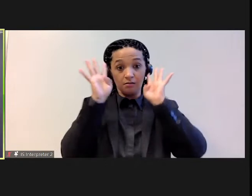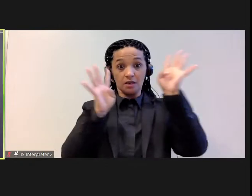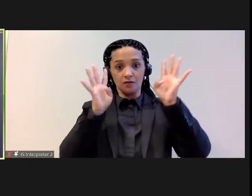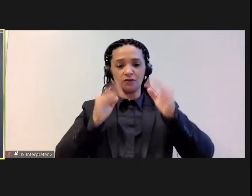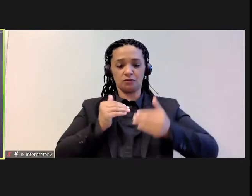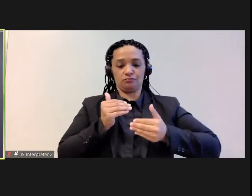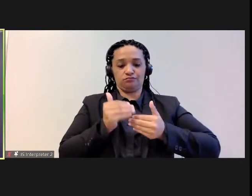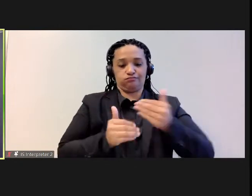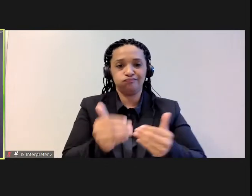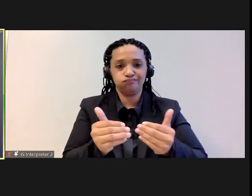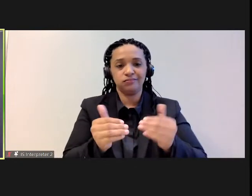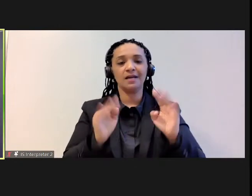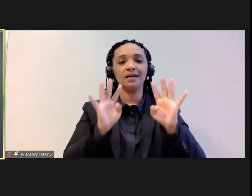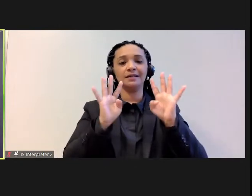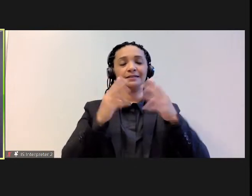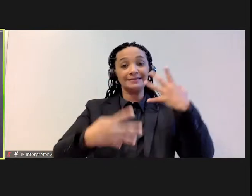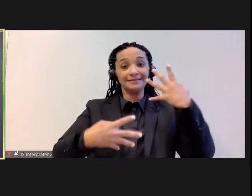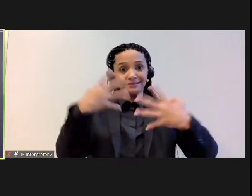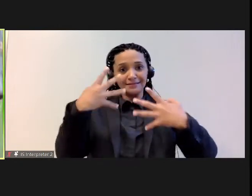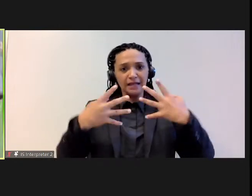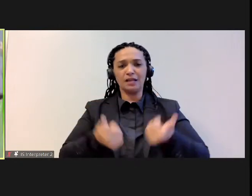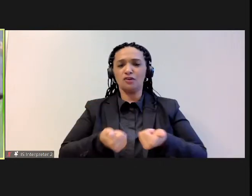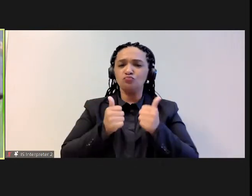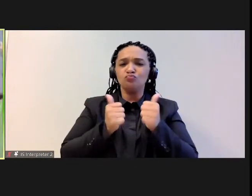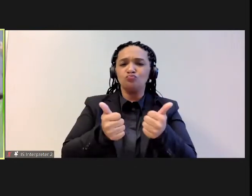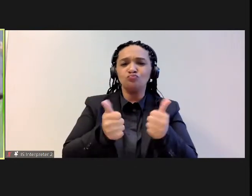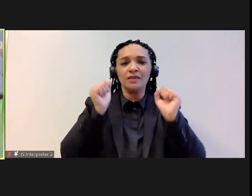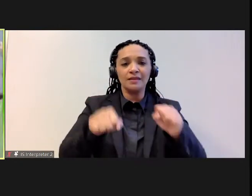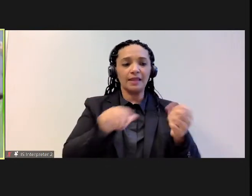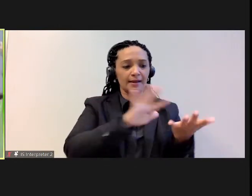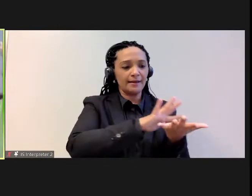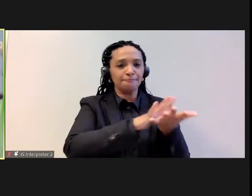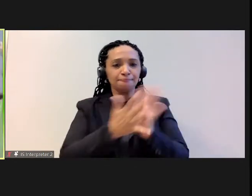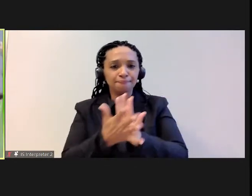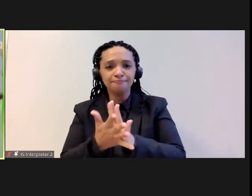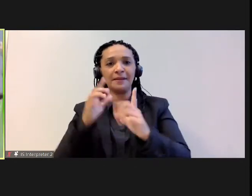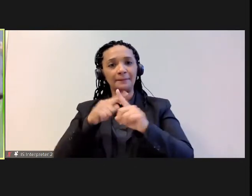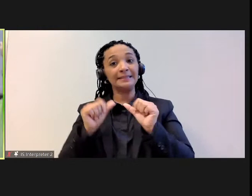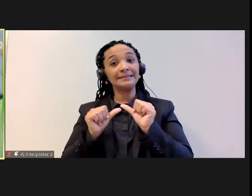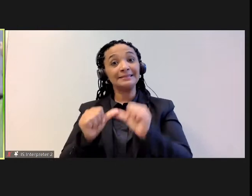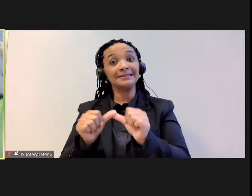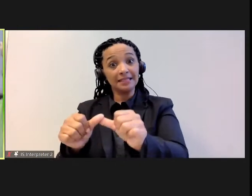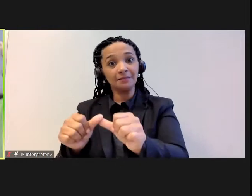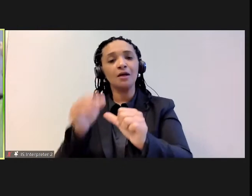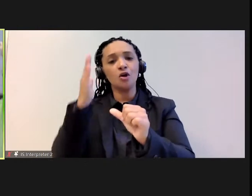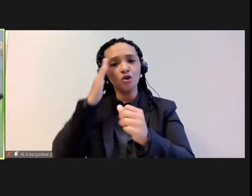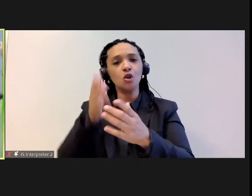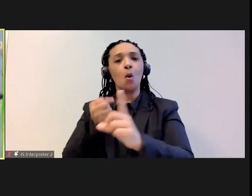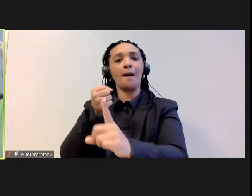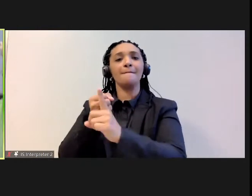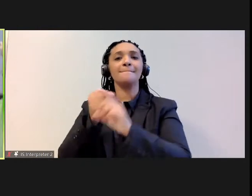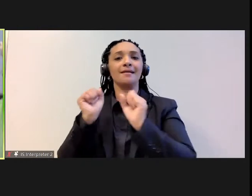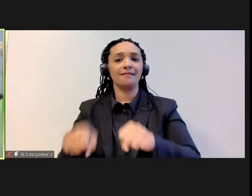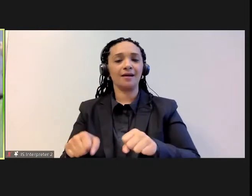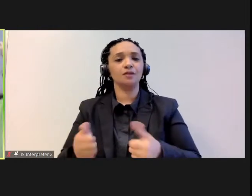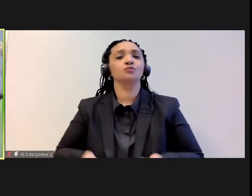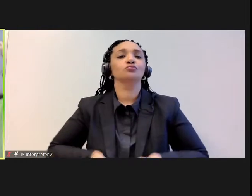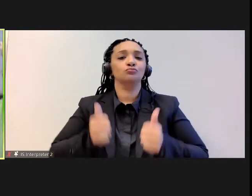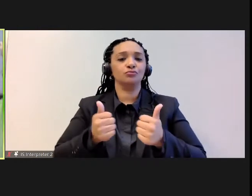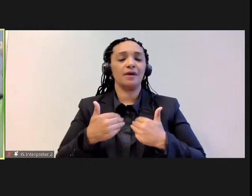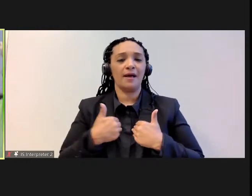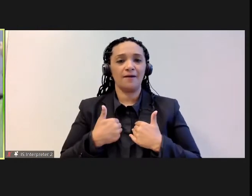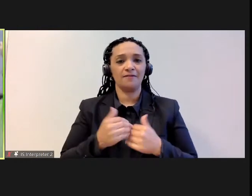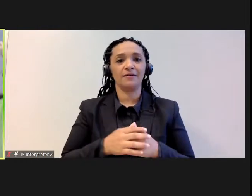solutions that are needed, that are used, and that are also sustainable, so that they could really be able to impact and improve the lives of the people on the